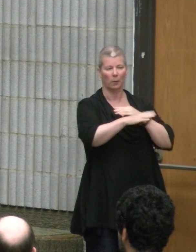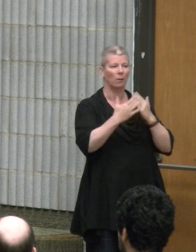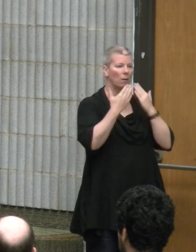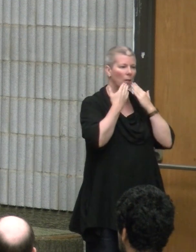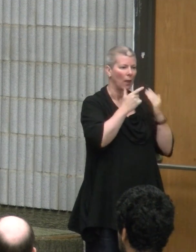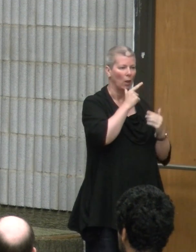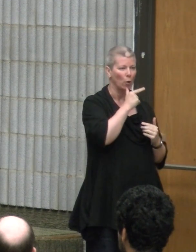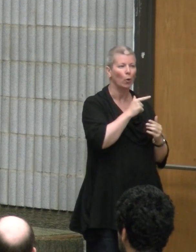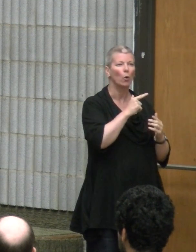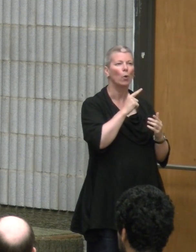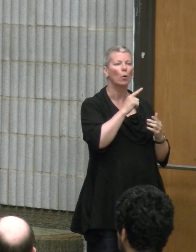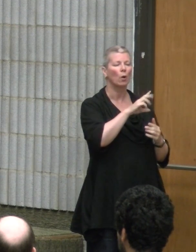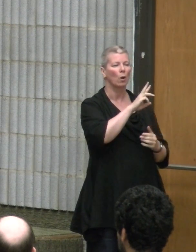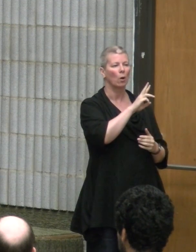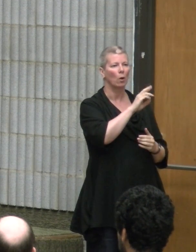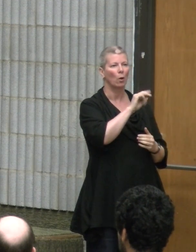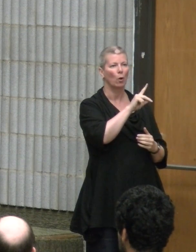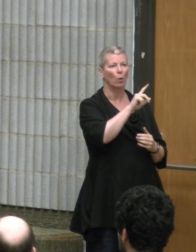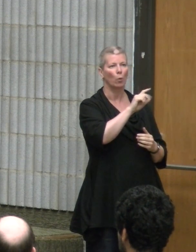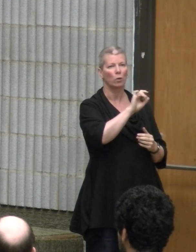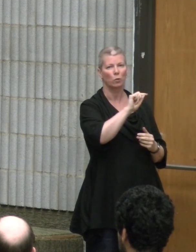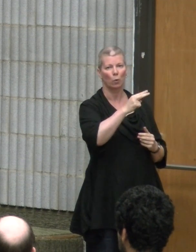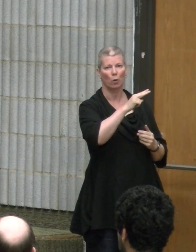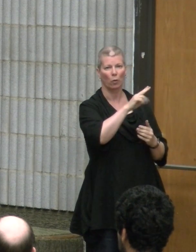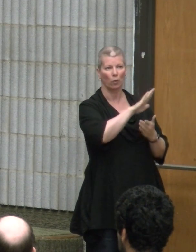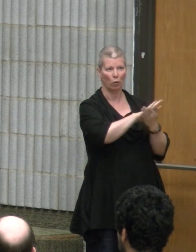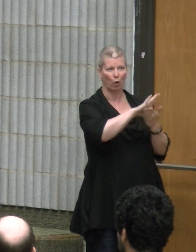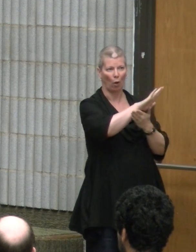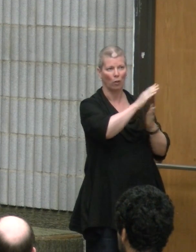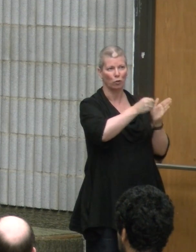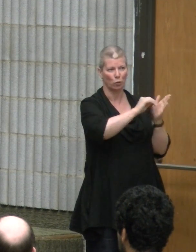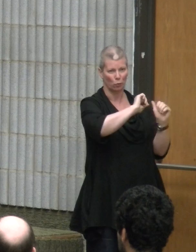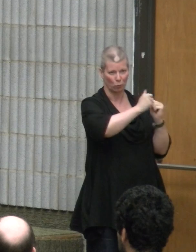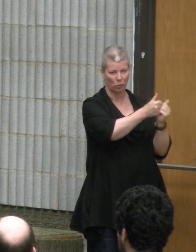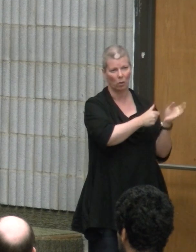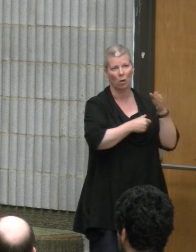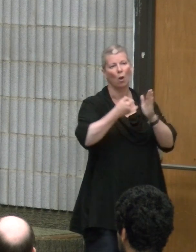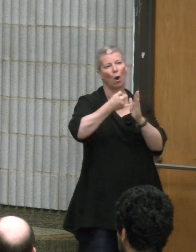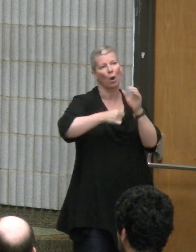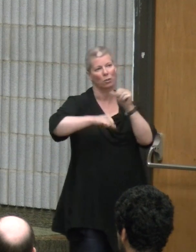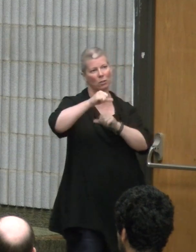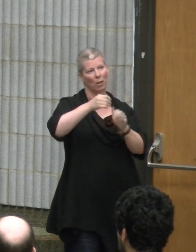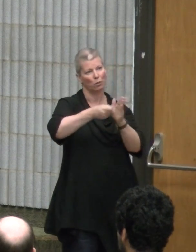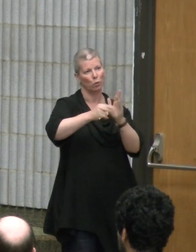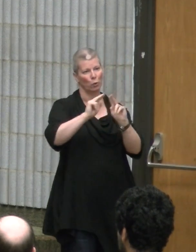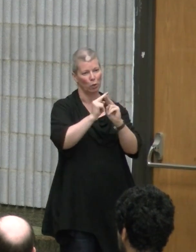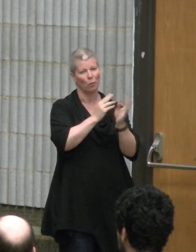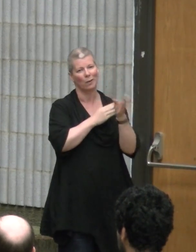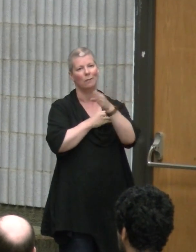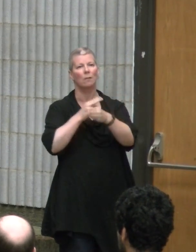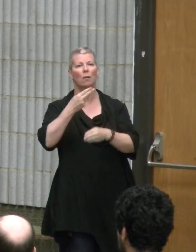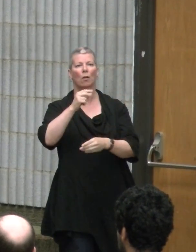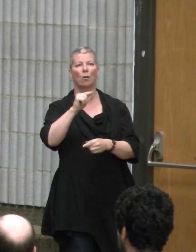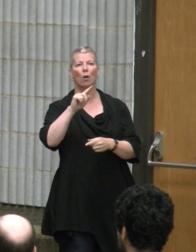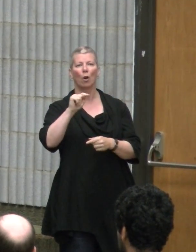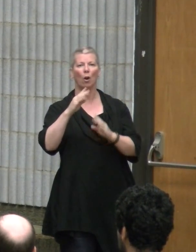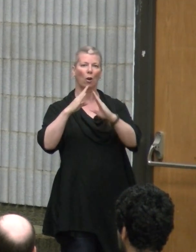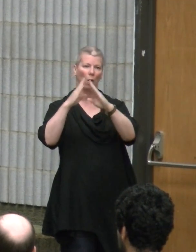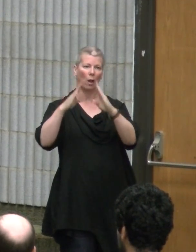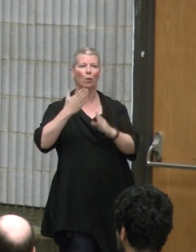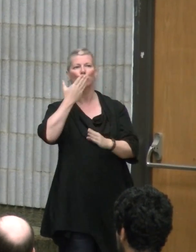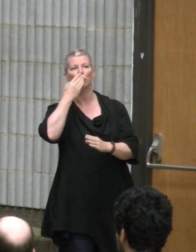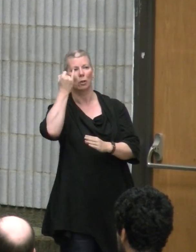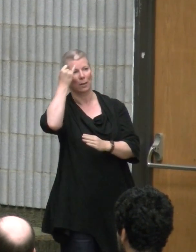the Woodsworth College Student Association, the Arts and Science Student Union, as well as the Hart House Good Ideas Fund.